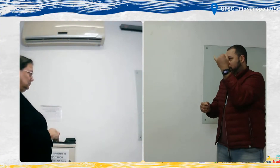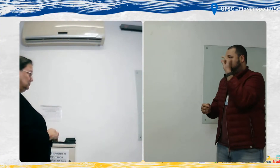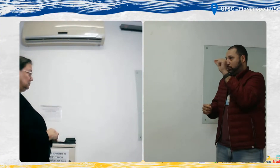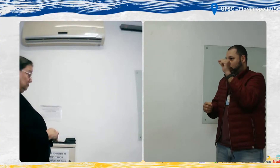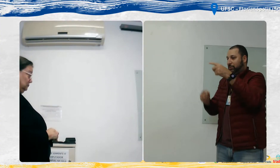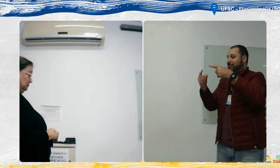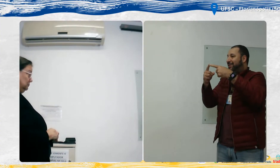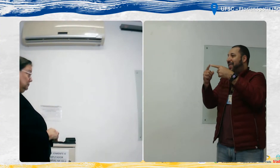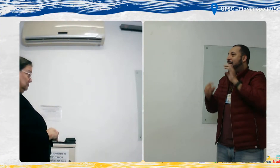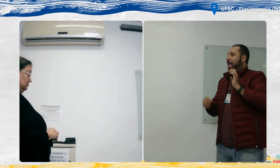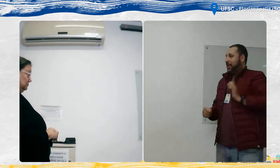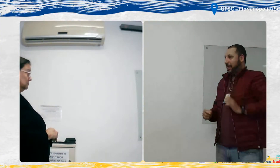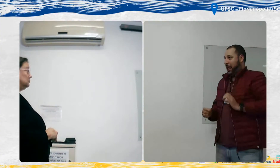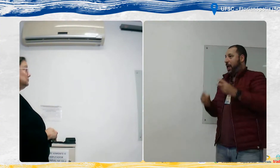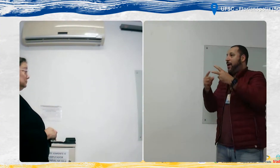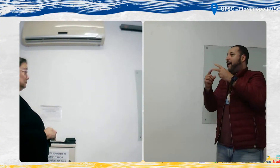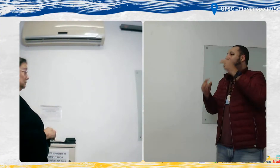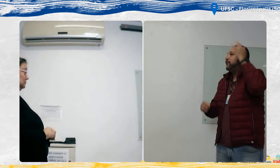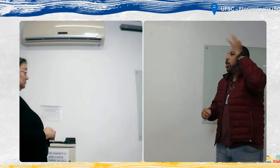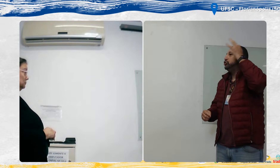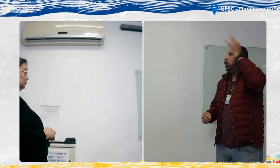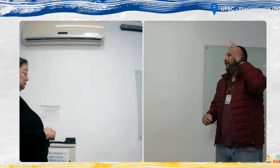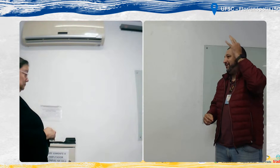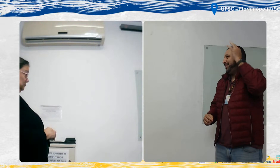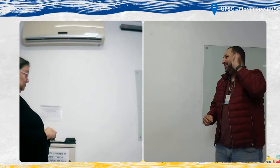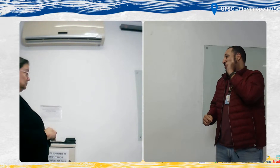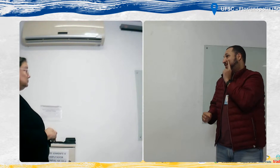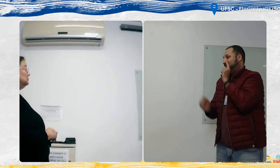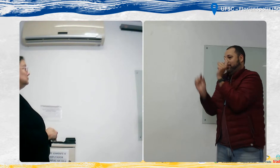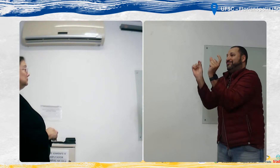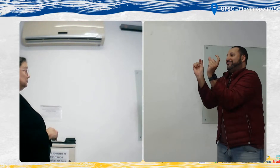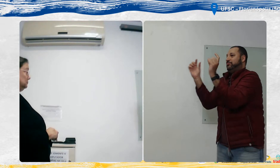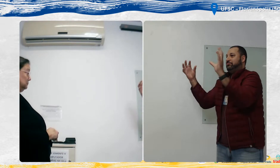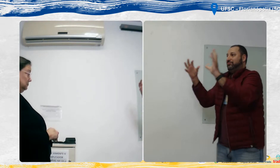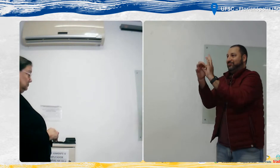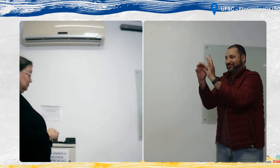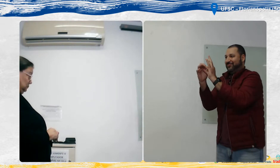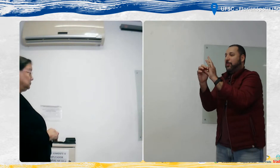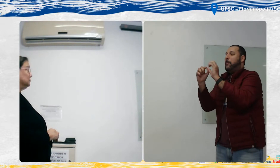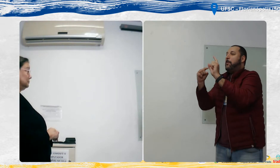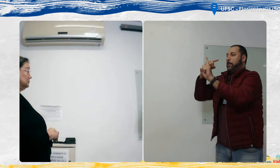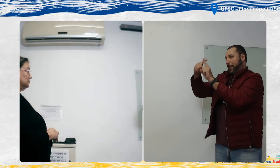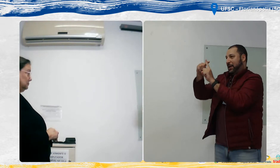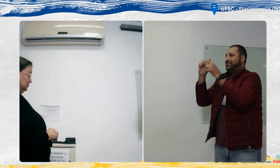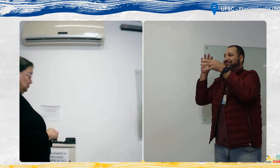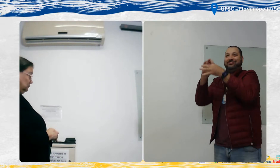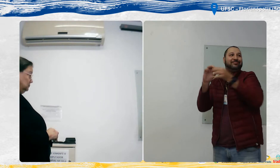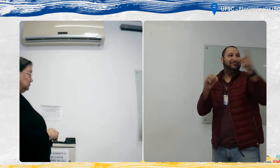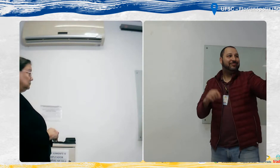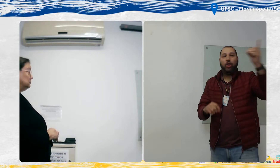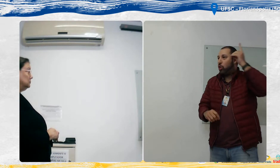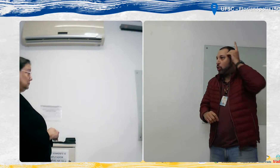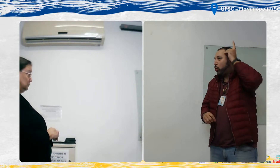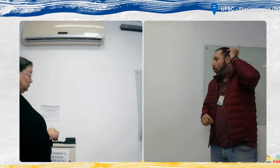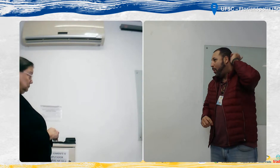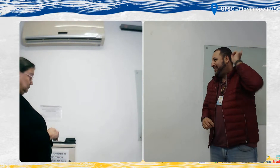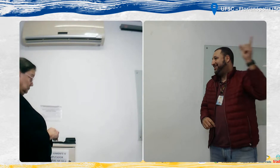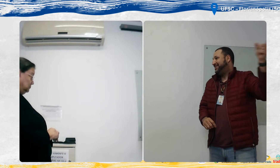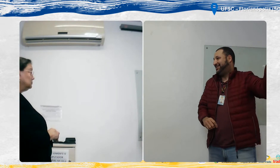So I had two important points that I'd like to highlight. It's ethics and deaf philosophy. So how those two